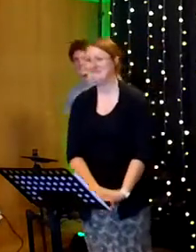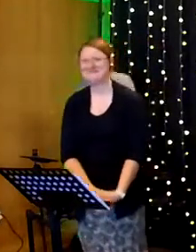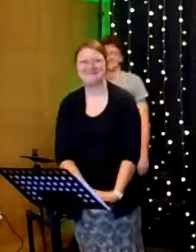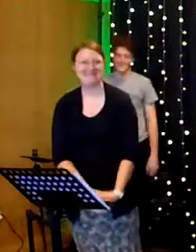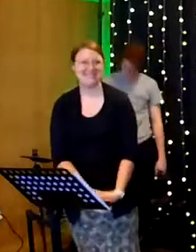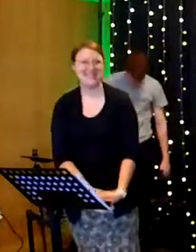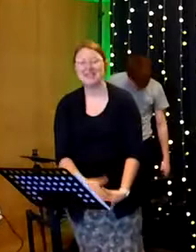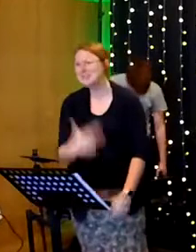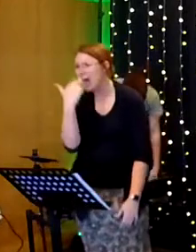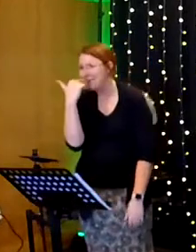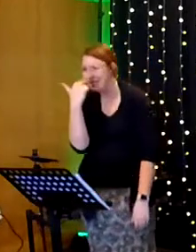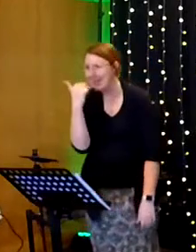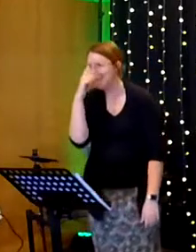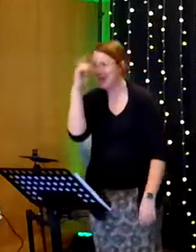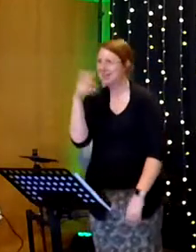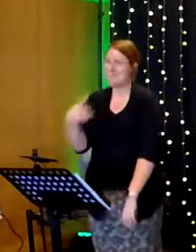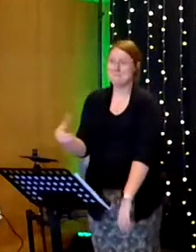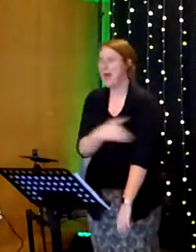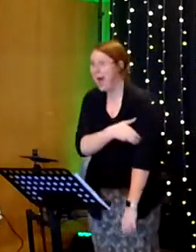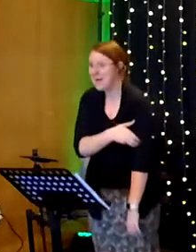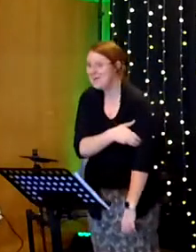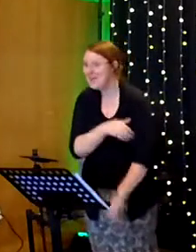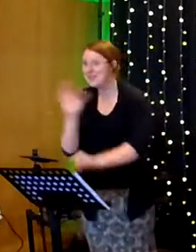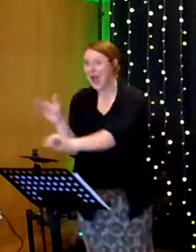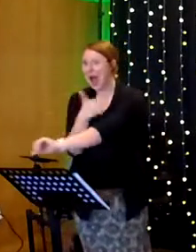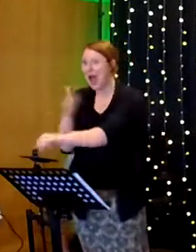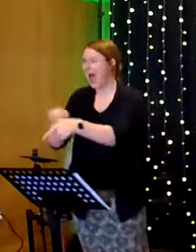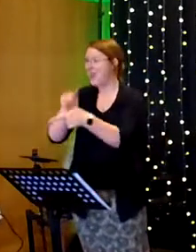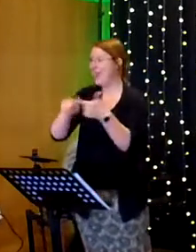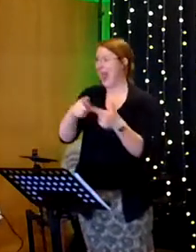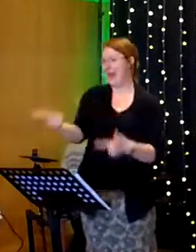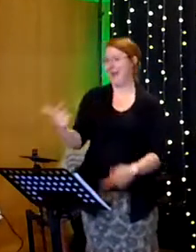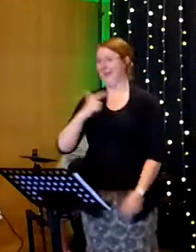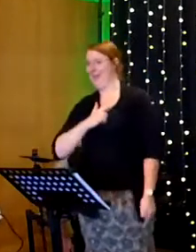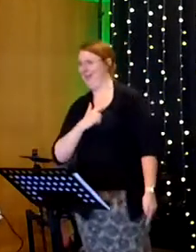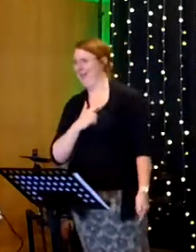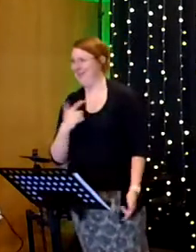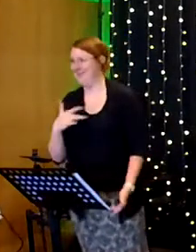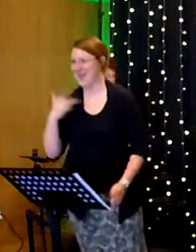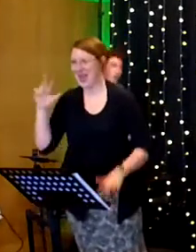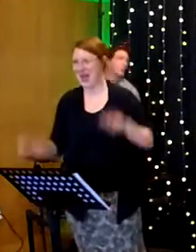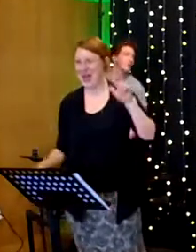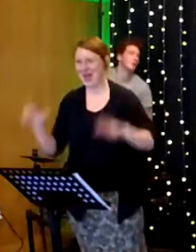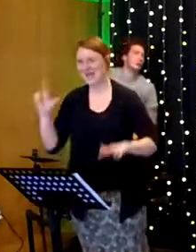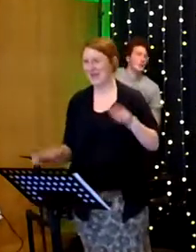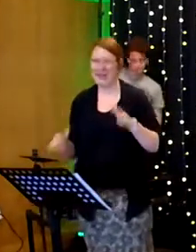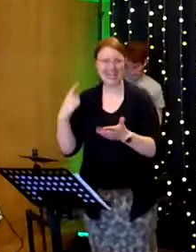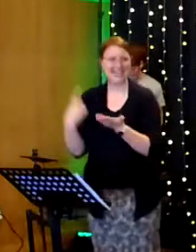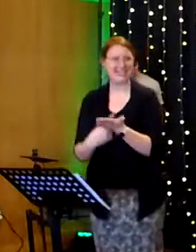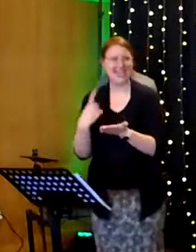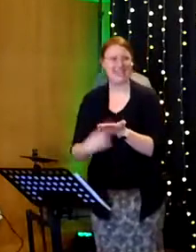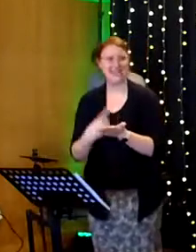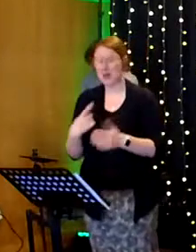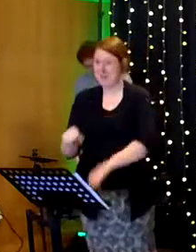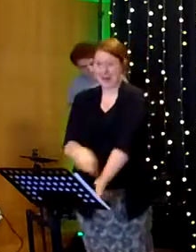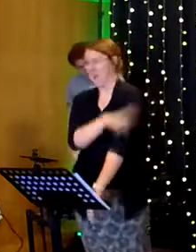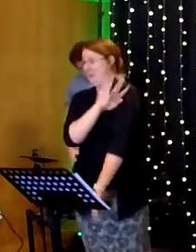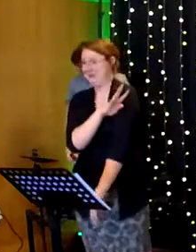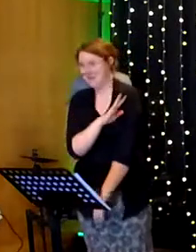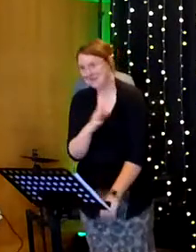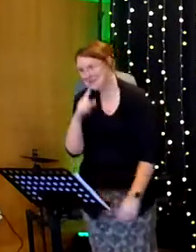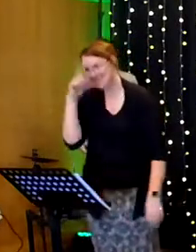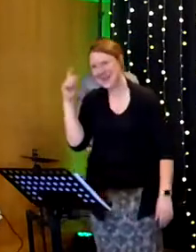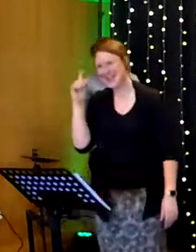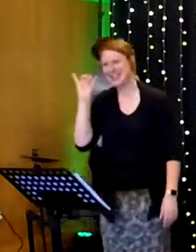It's so funny coming off of such a powerful song like that. Like, oh, I'm getting goosebumps because